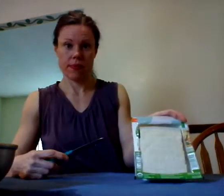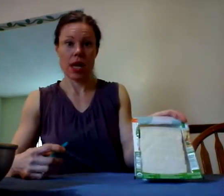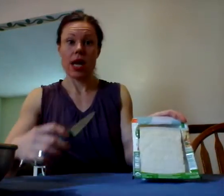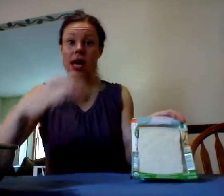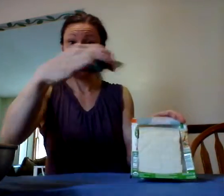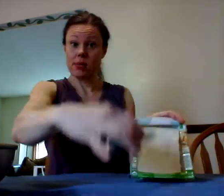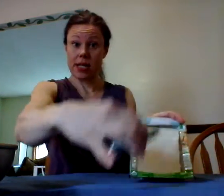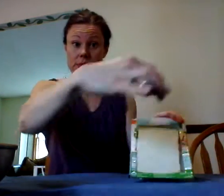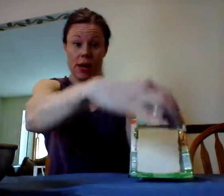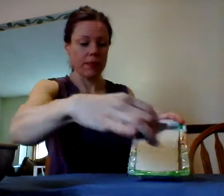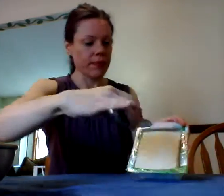And this way as well.